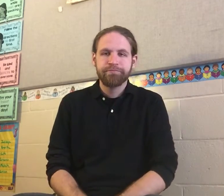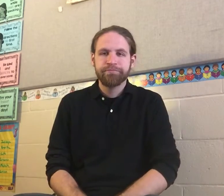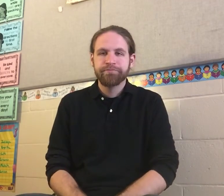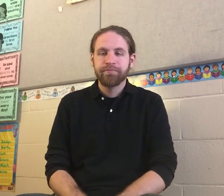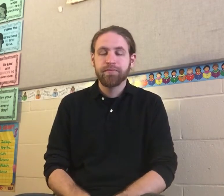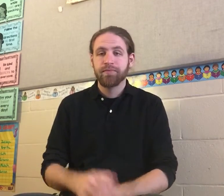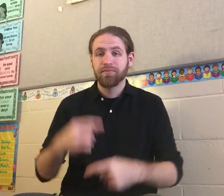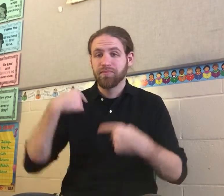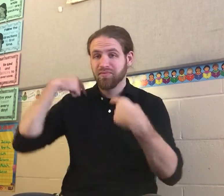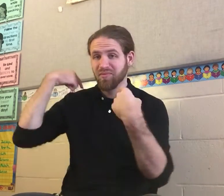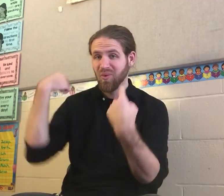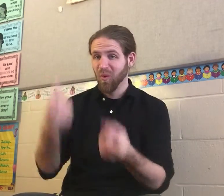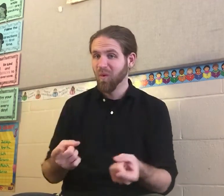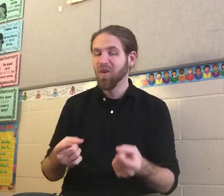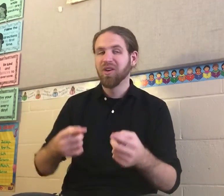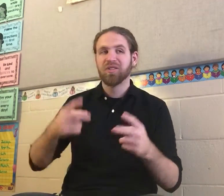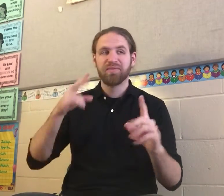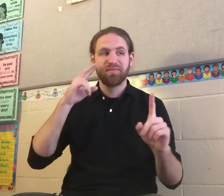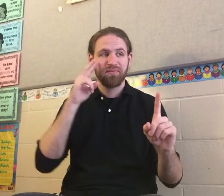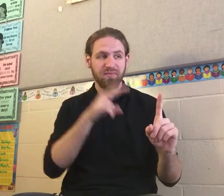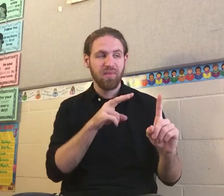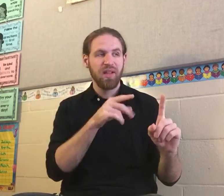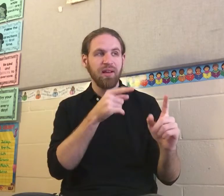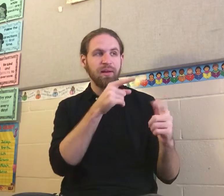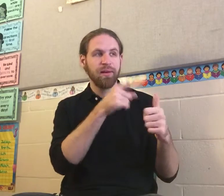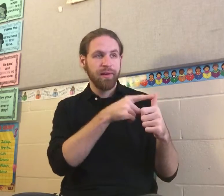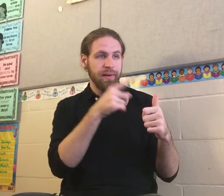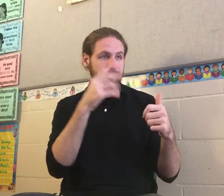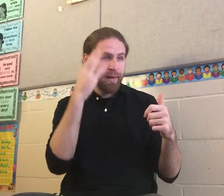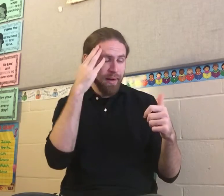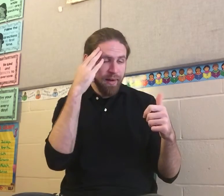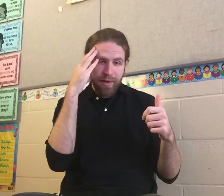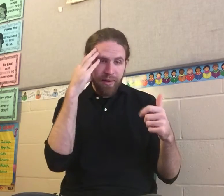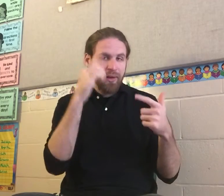So far, we've looked at an insect's head and its thorax.